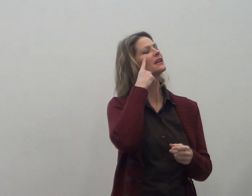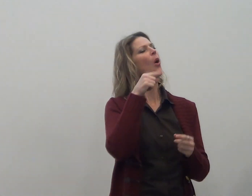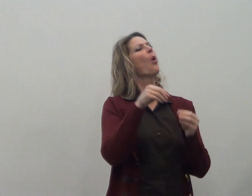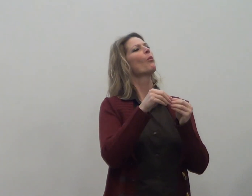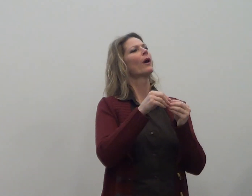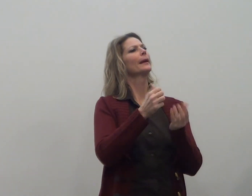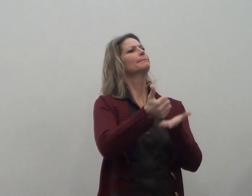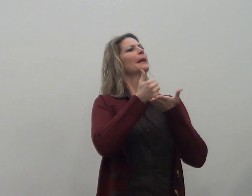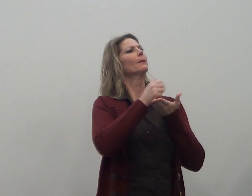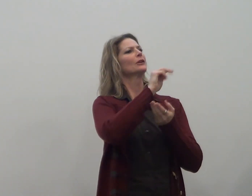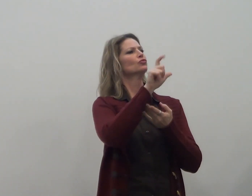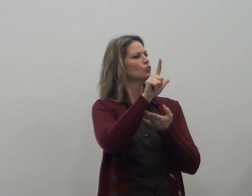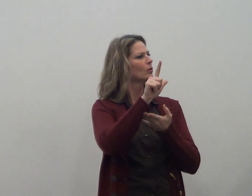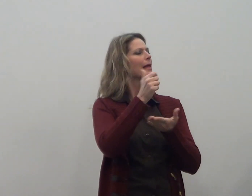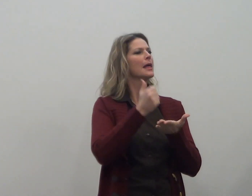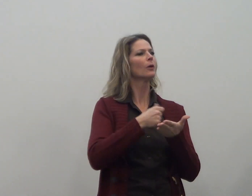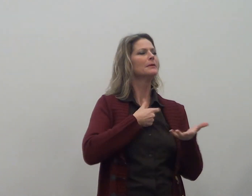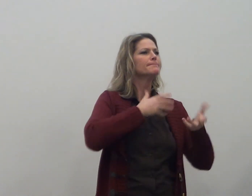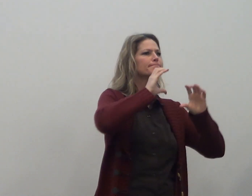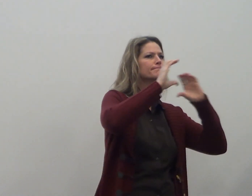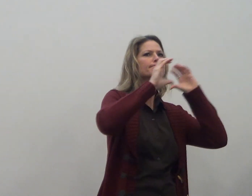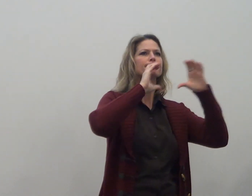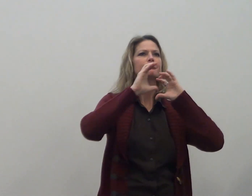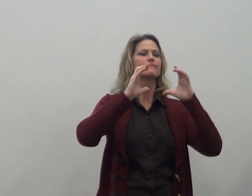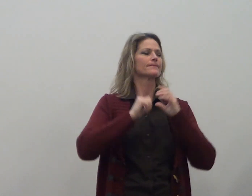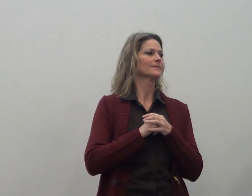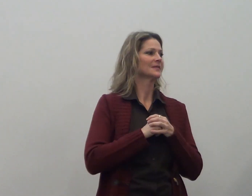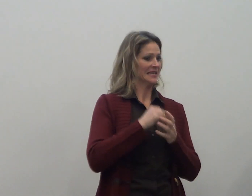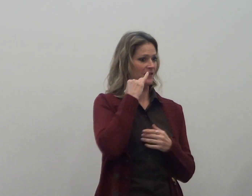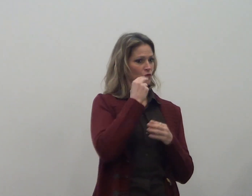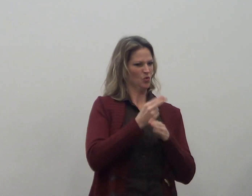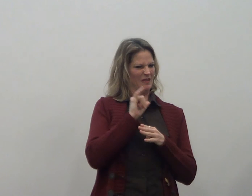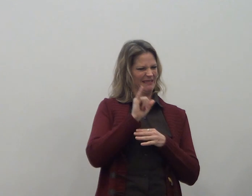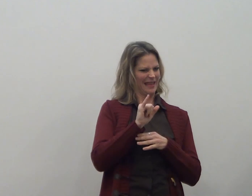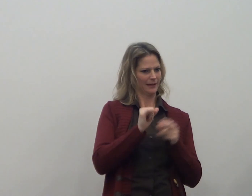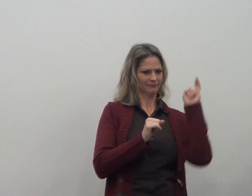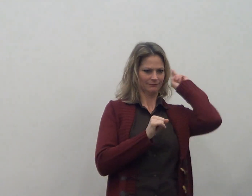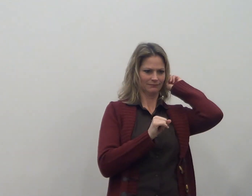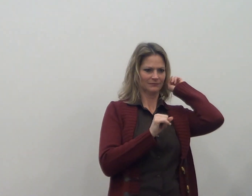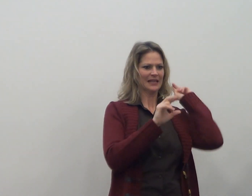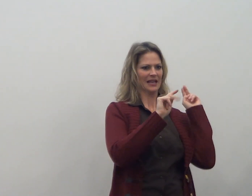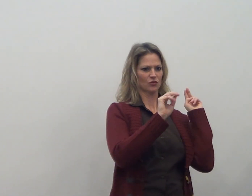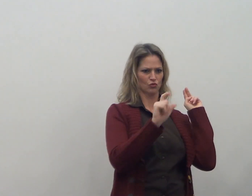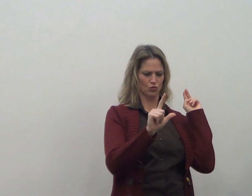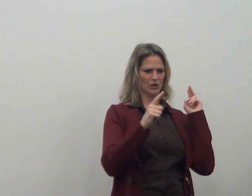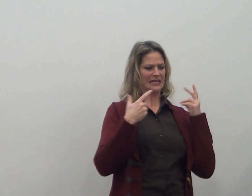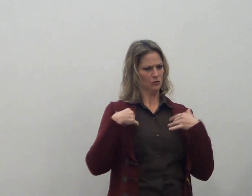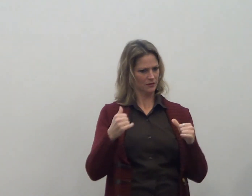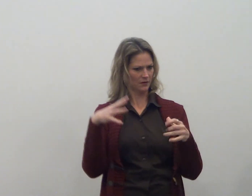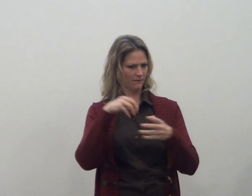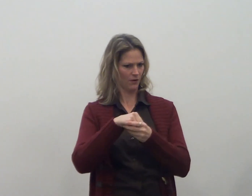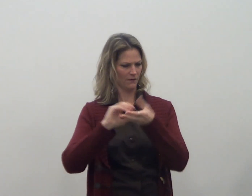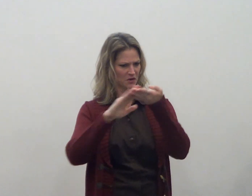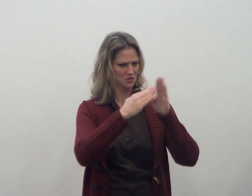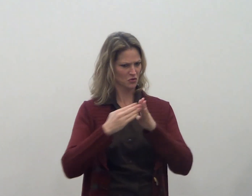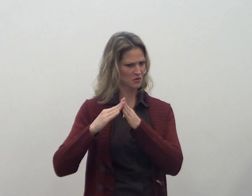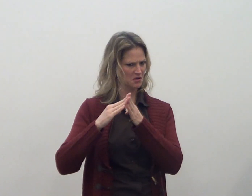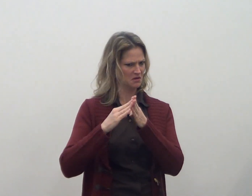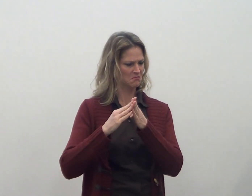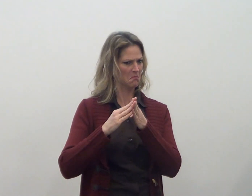that's kind of my opinion. I think you use it as a tool and you stay involved in the community. I think it's like a possibility, and I think it's